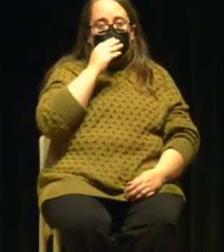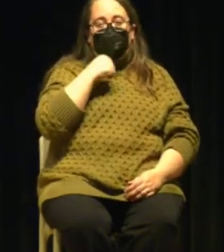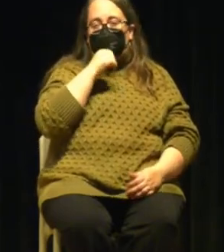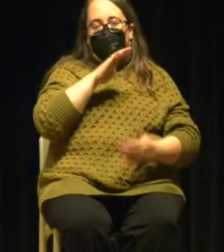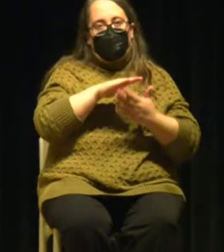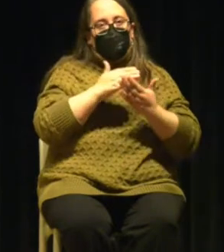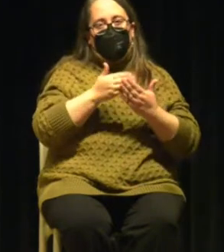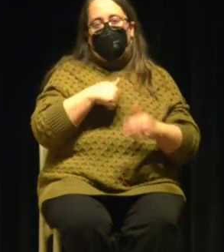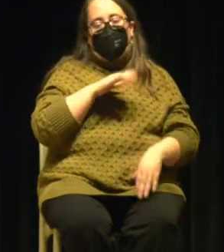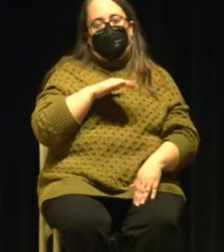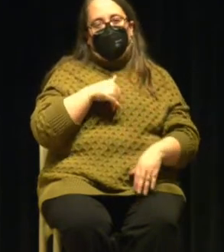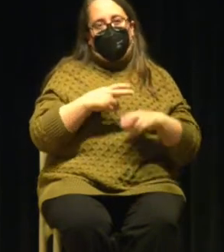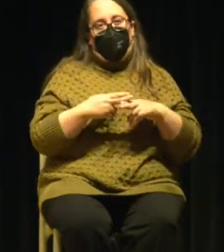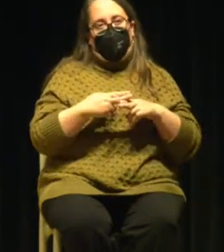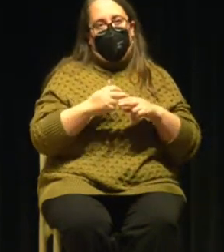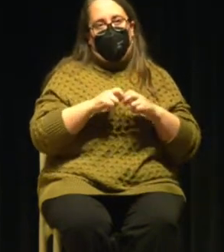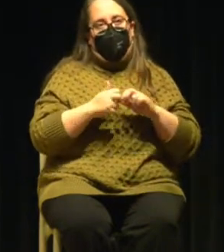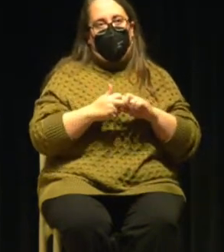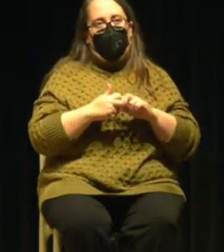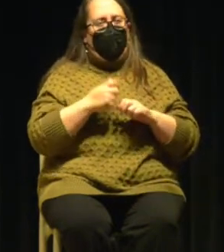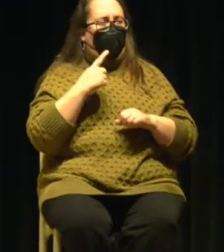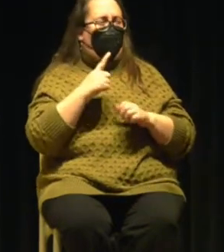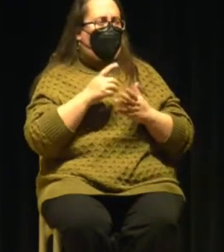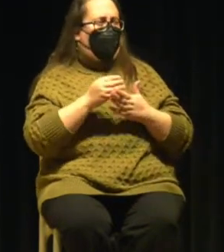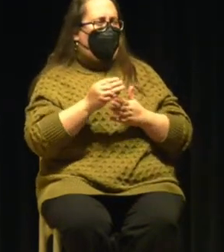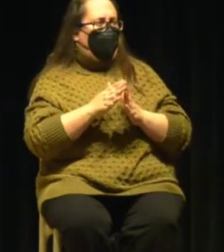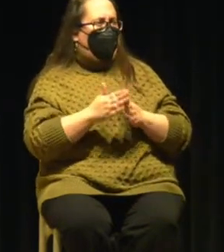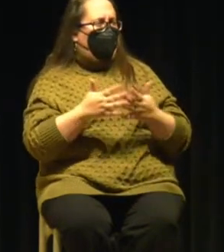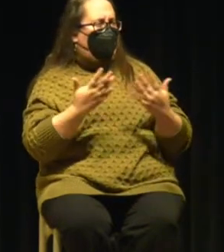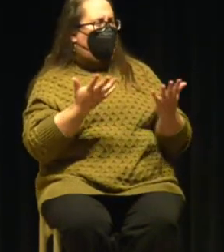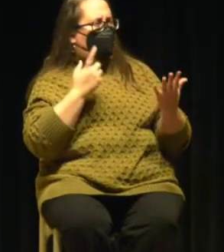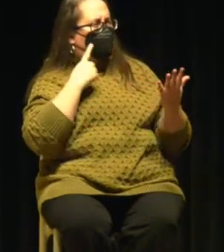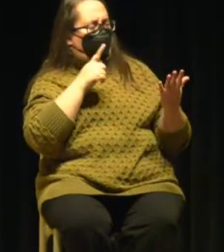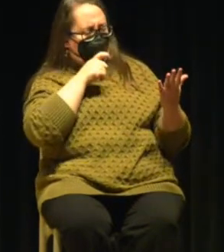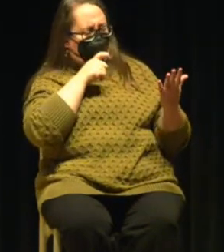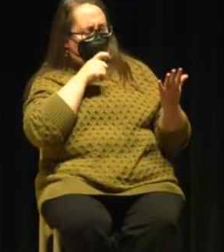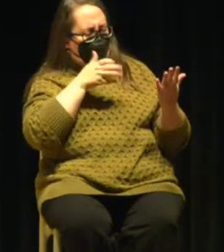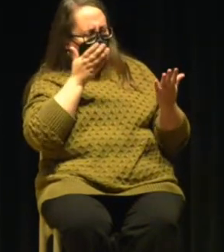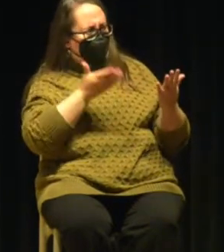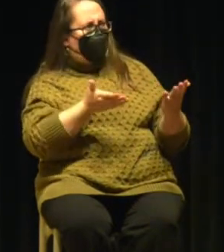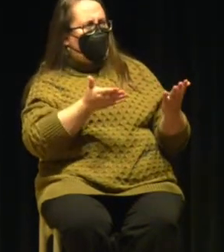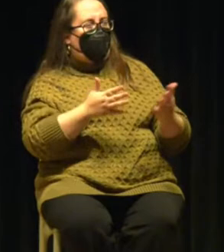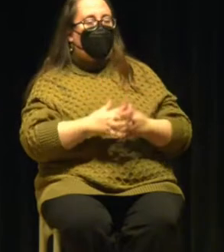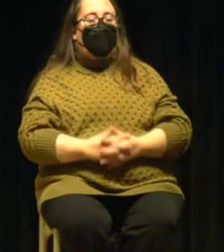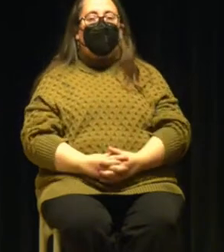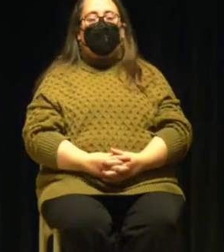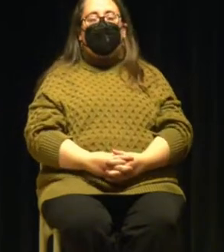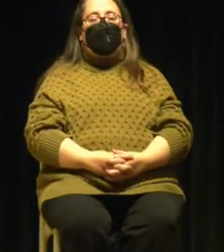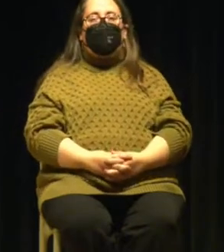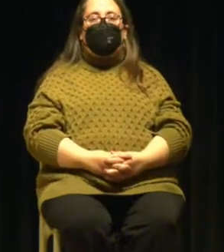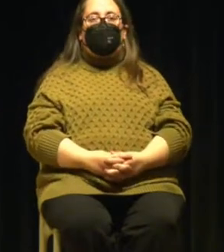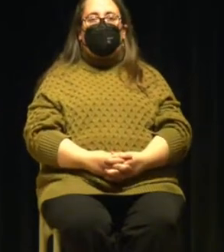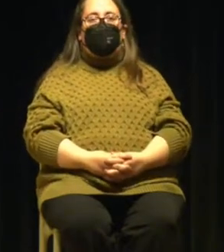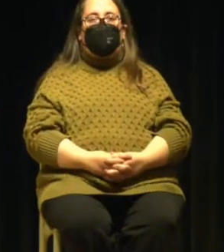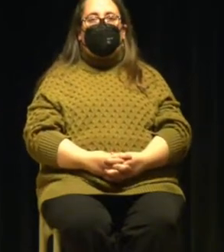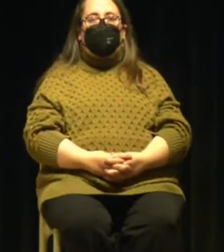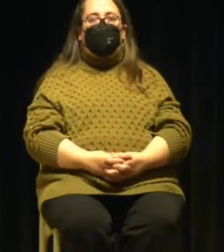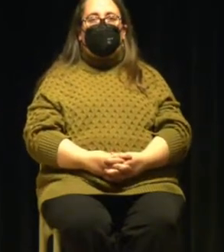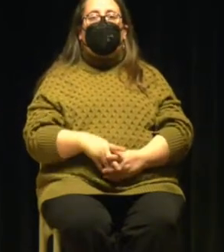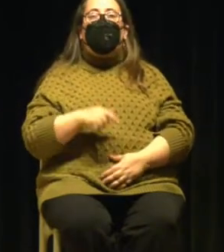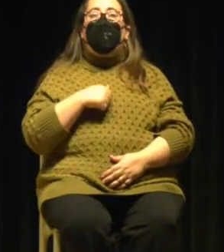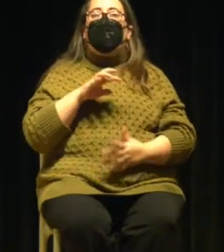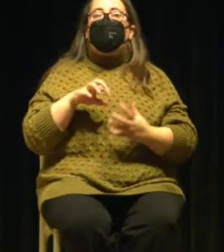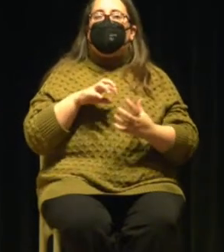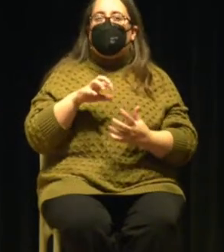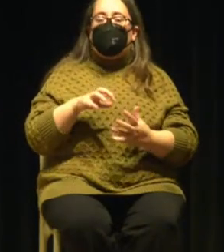and I've never had a weight problem. So I was like, why'd you buy this book? But who are you? Who are you? She's like, I am really